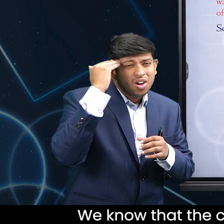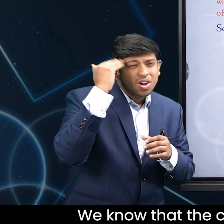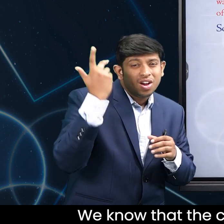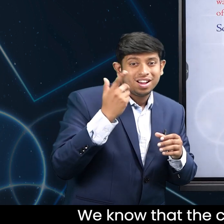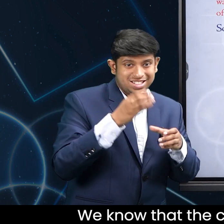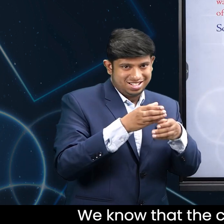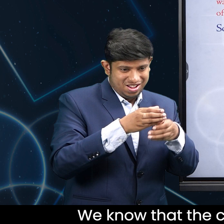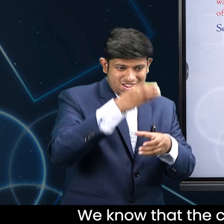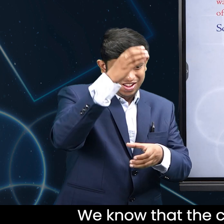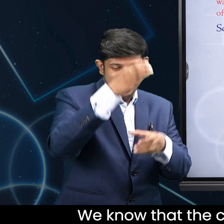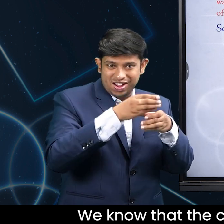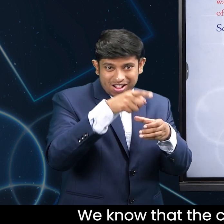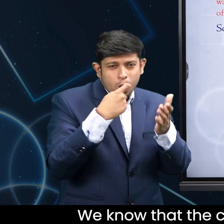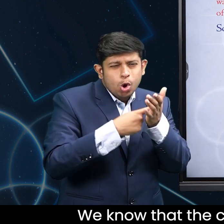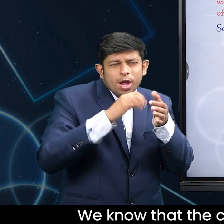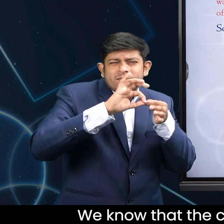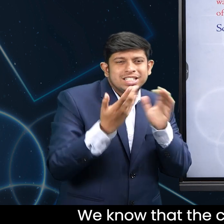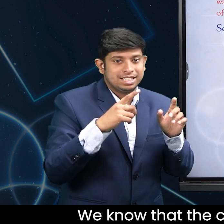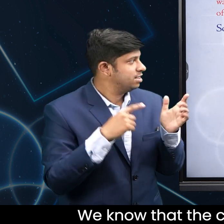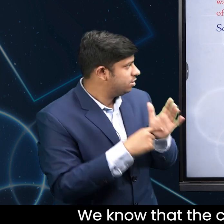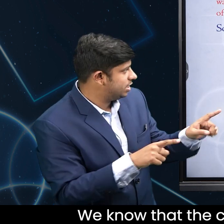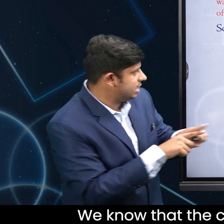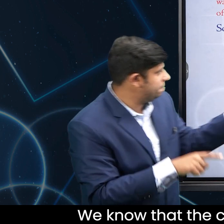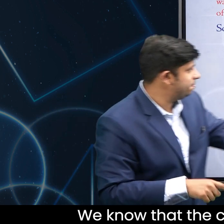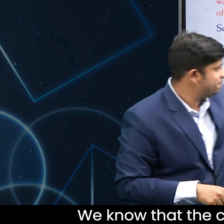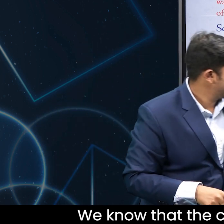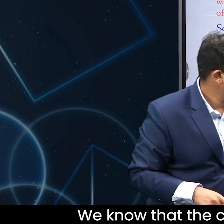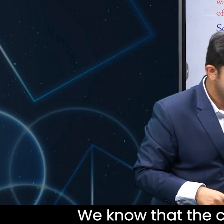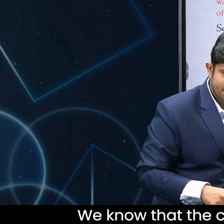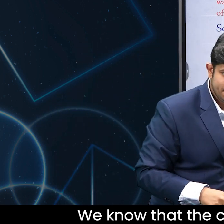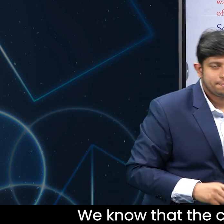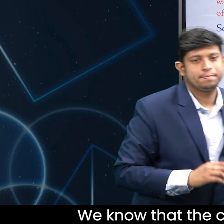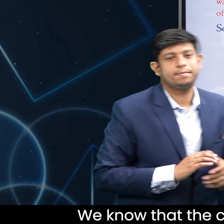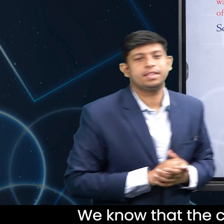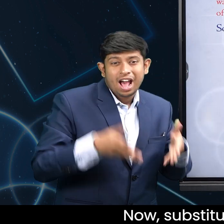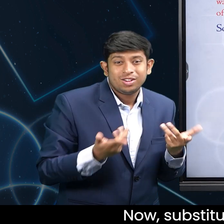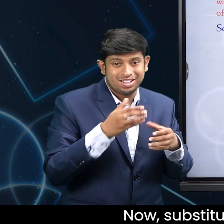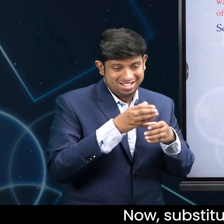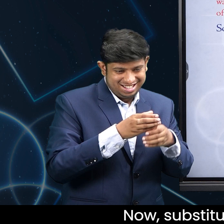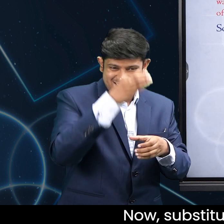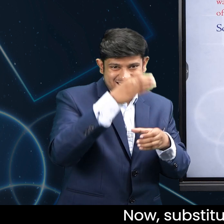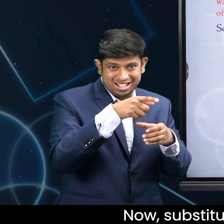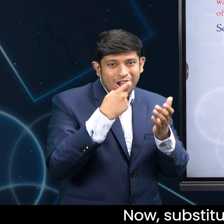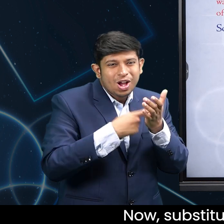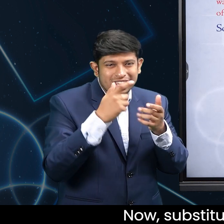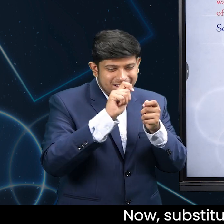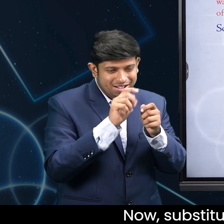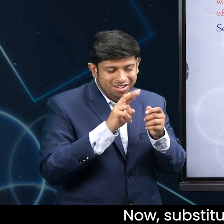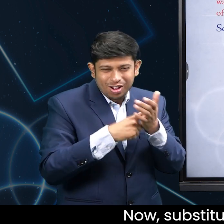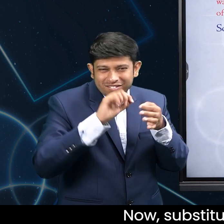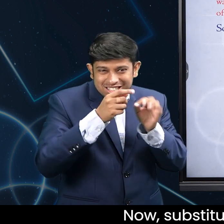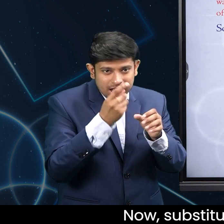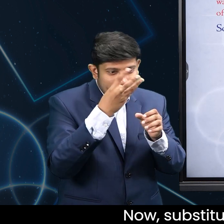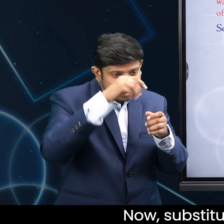We know that the curved surface area of the cylinder is equal to 2 pi RH. Now substitute the values